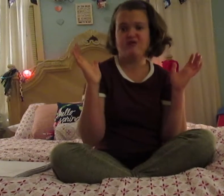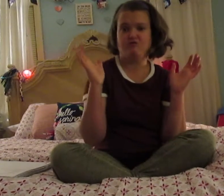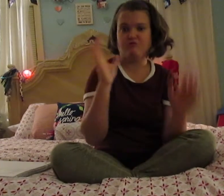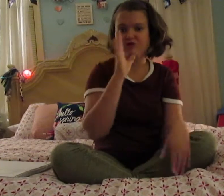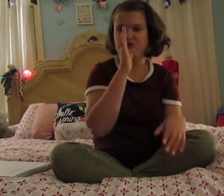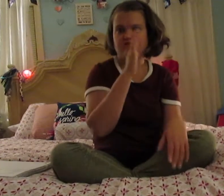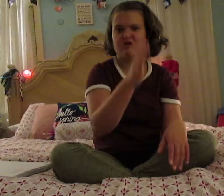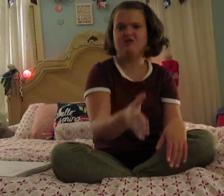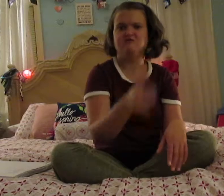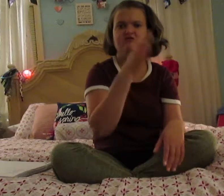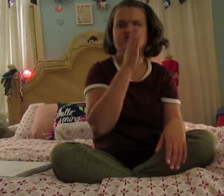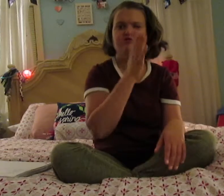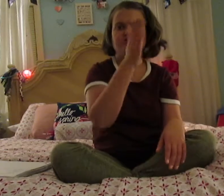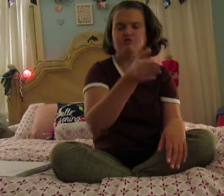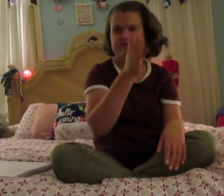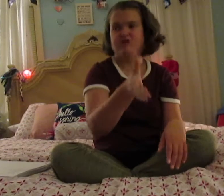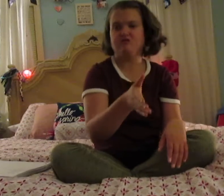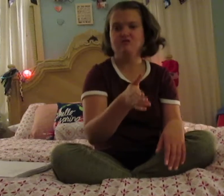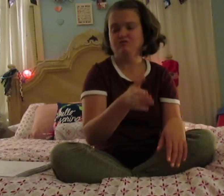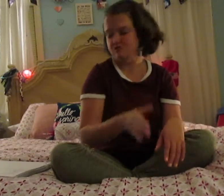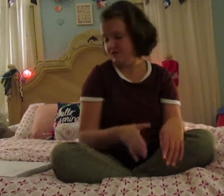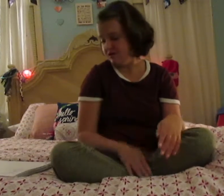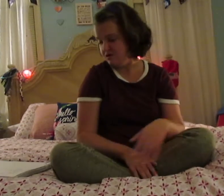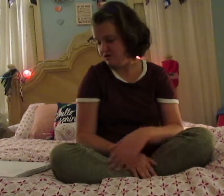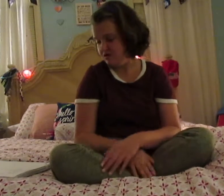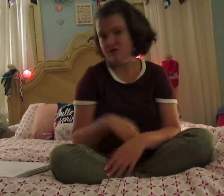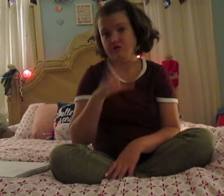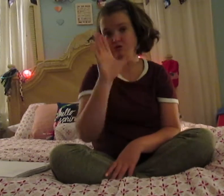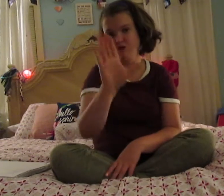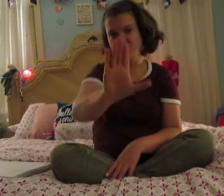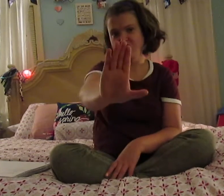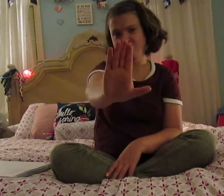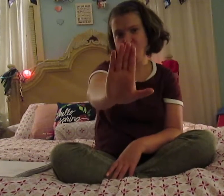many you love? Grandmothers. What do you make of this?